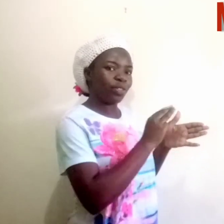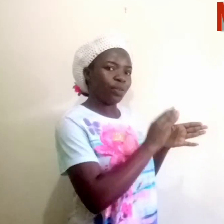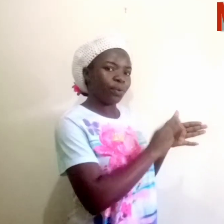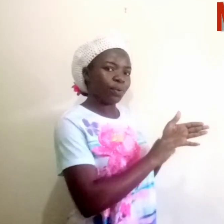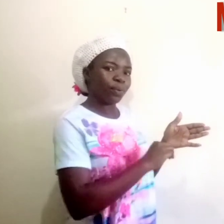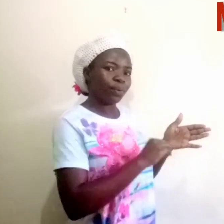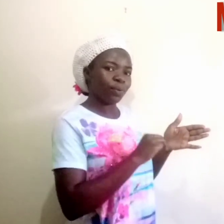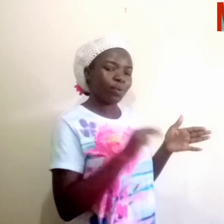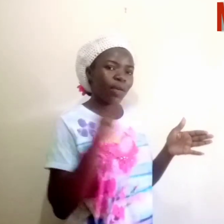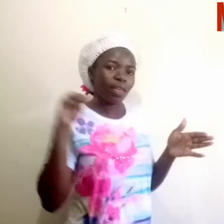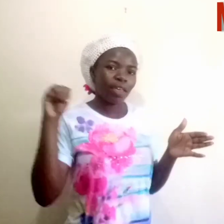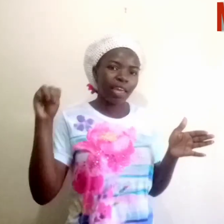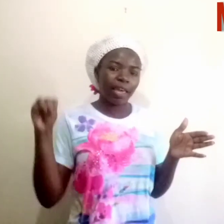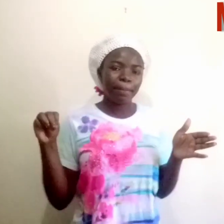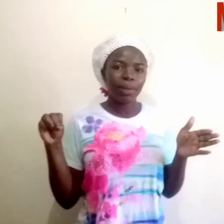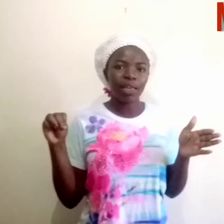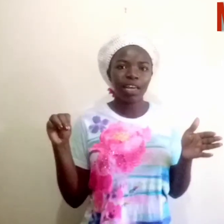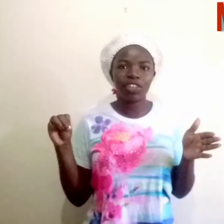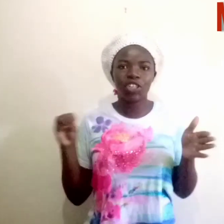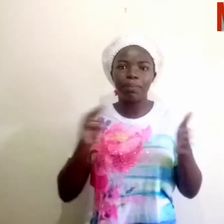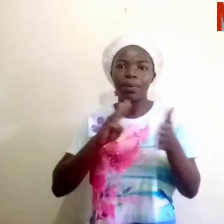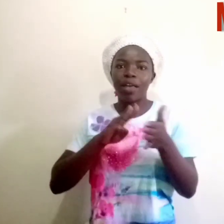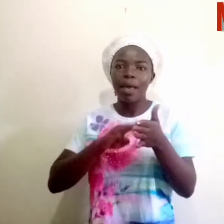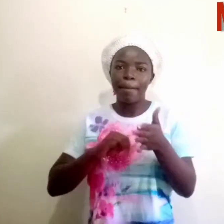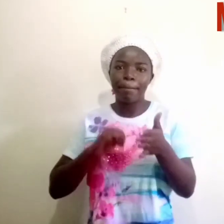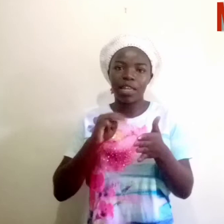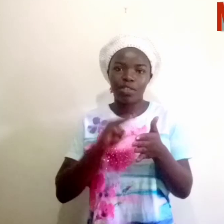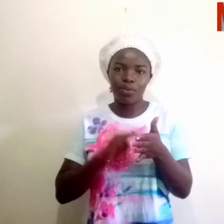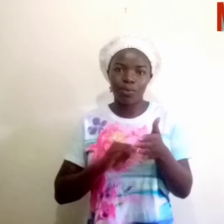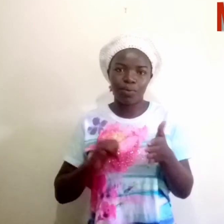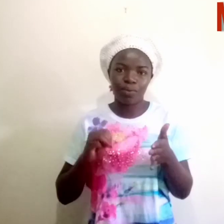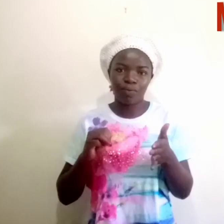Matthew. M. handshake. Matthew.